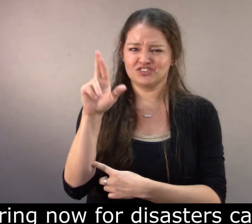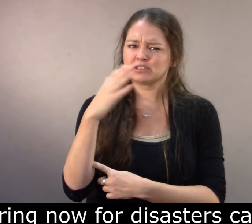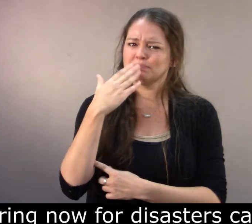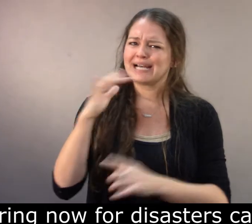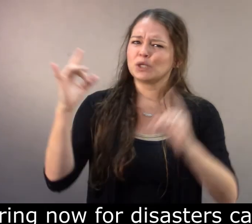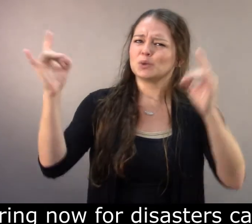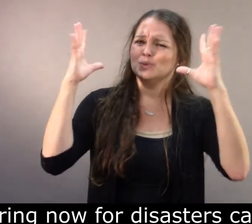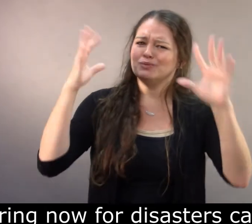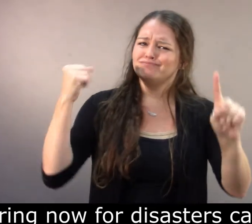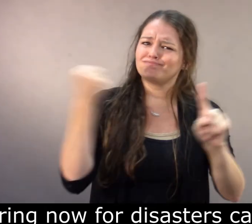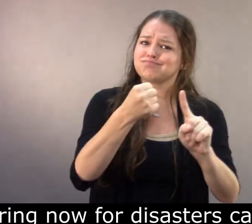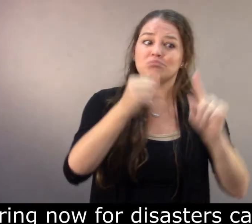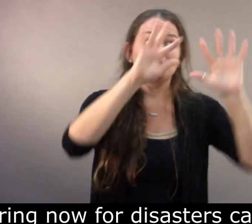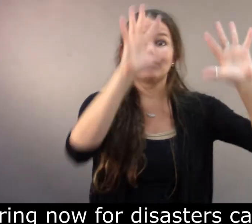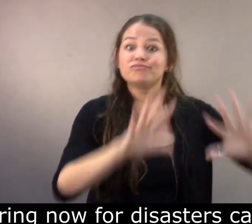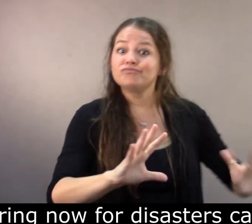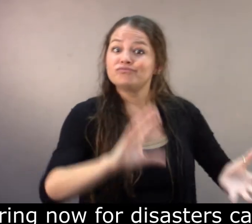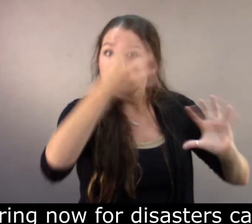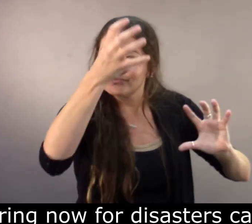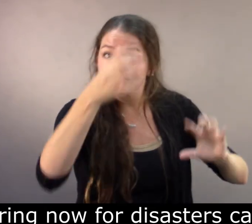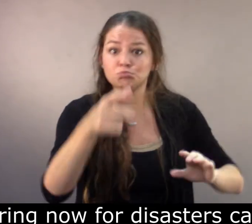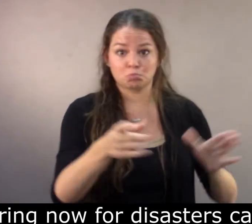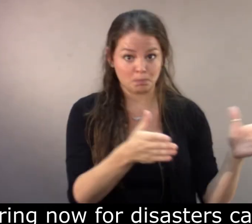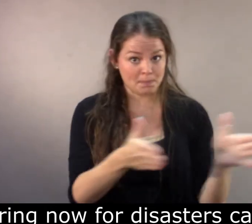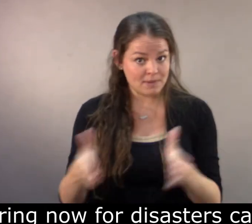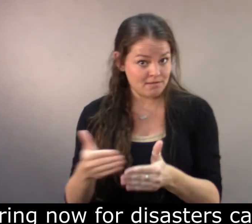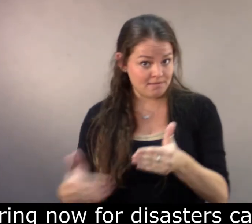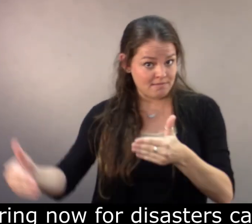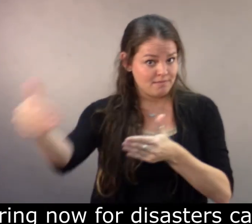Preparing now for disasters can save your life.